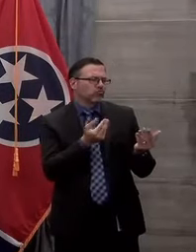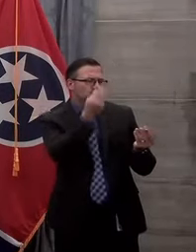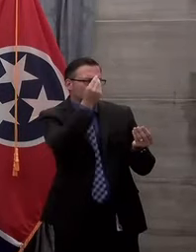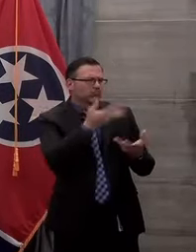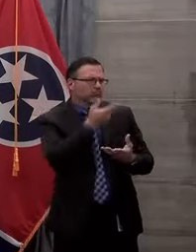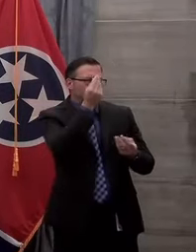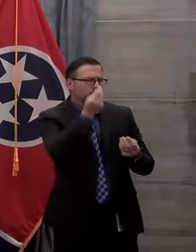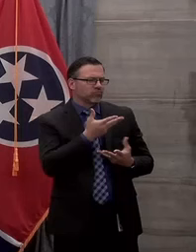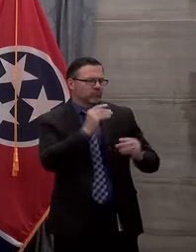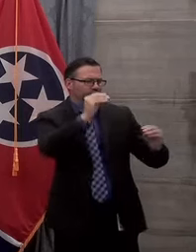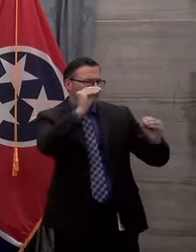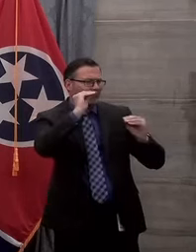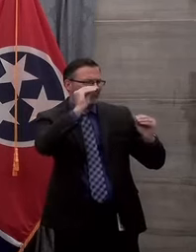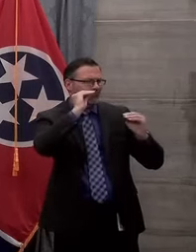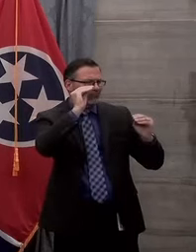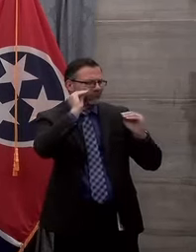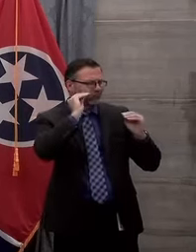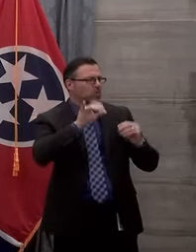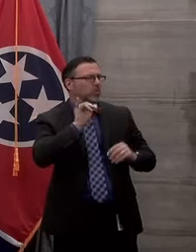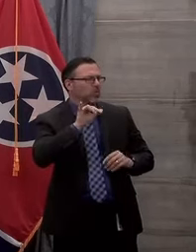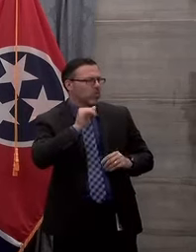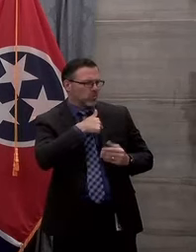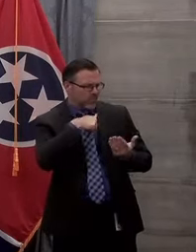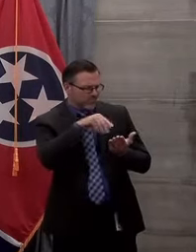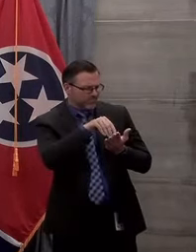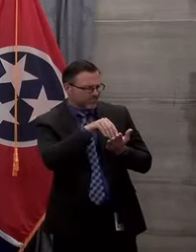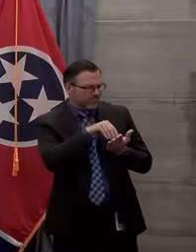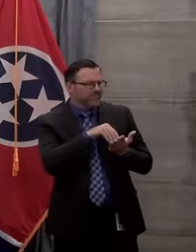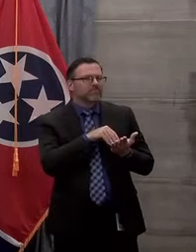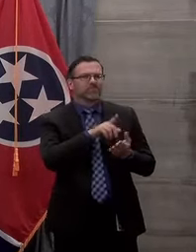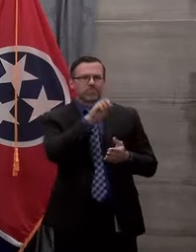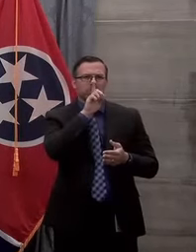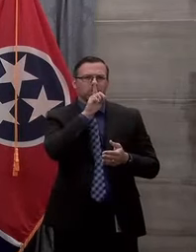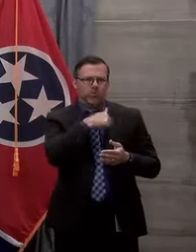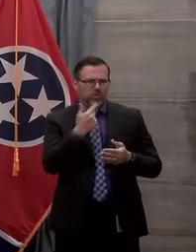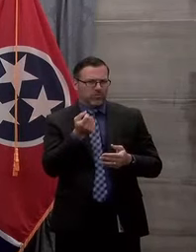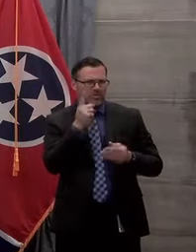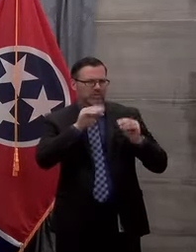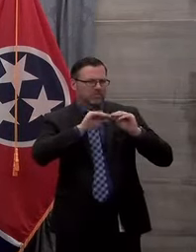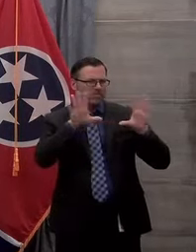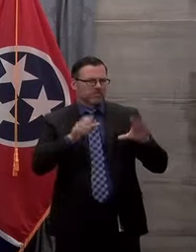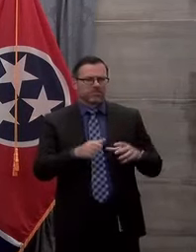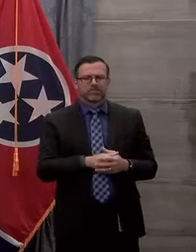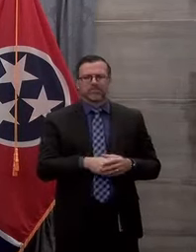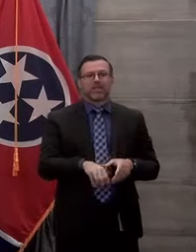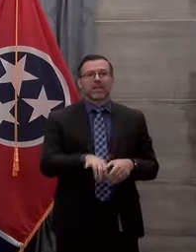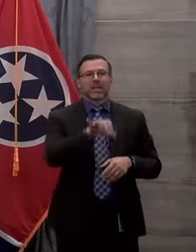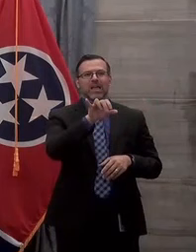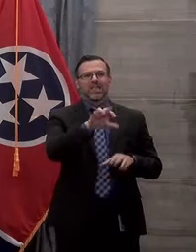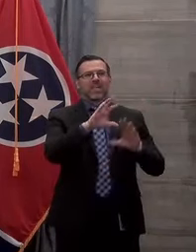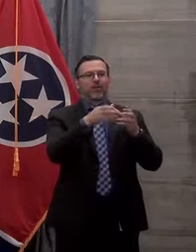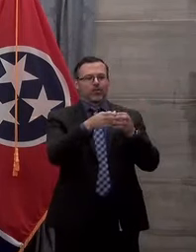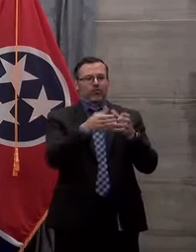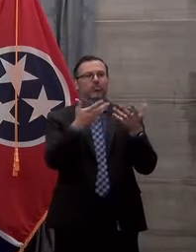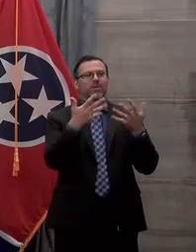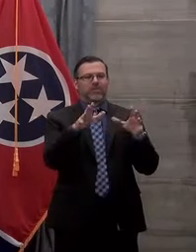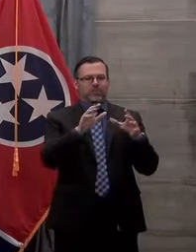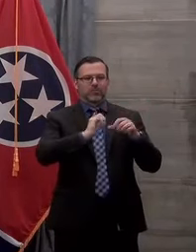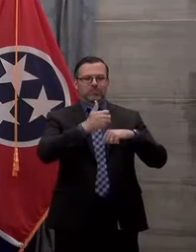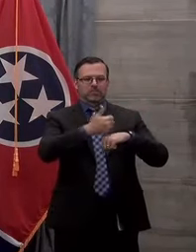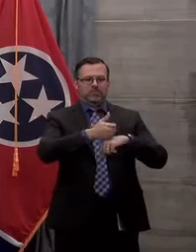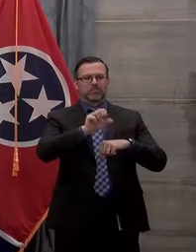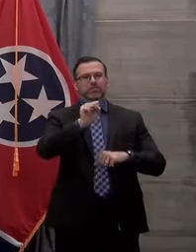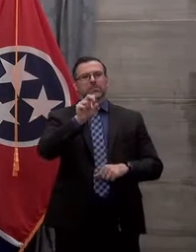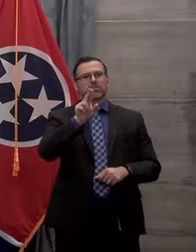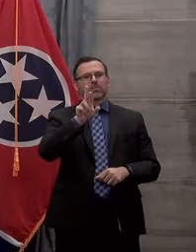what's happening on the ground in our economy. The economic recovery group fielded a survey, and they shared